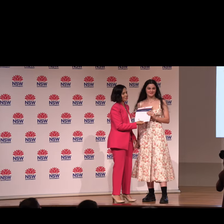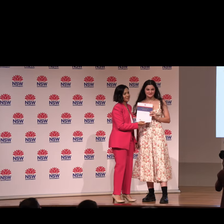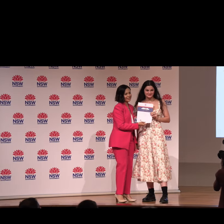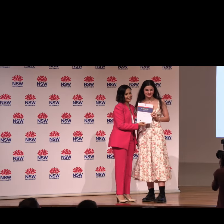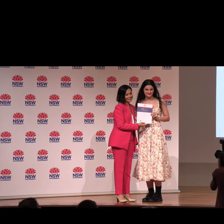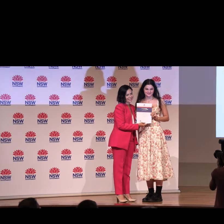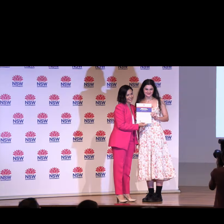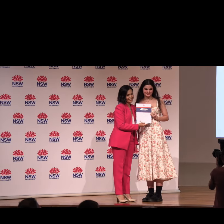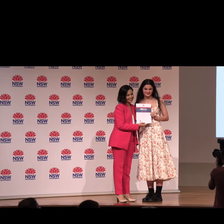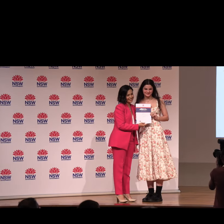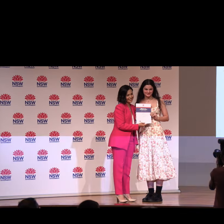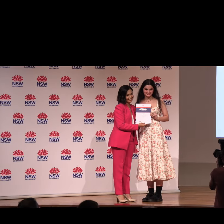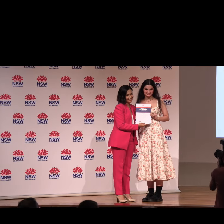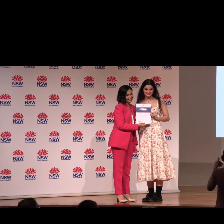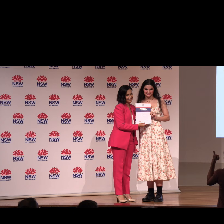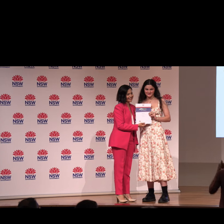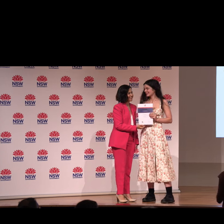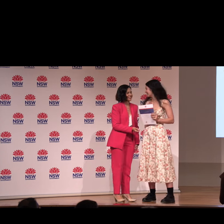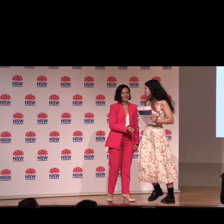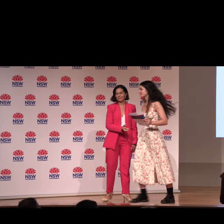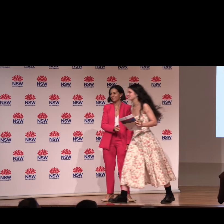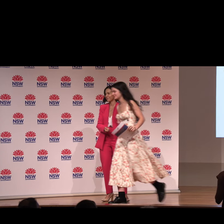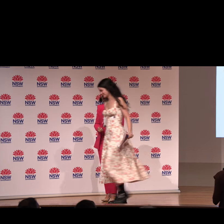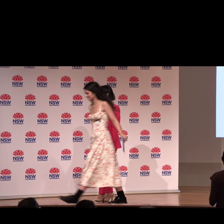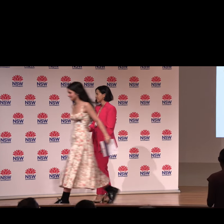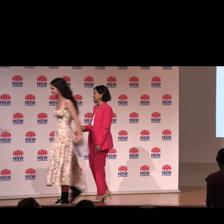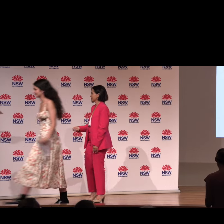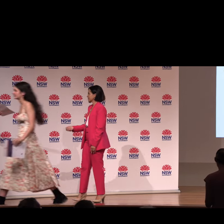And Christian Weingarth, Emmanuel Anglican College.